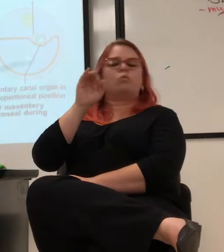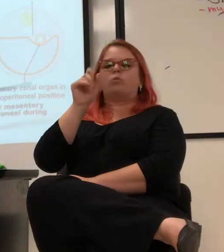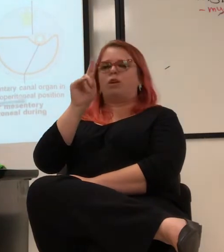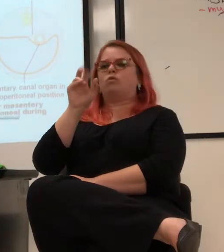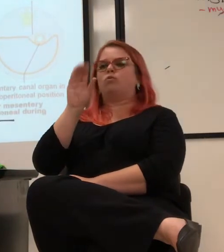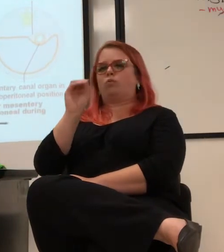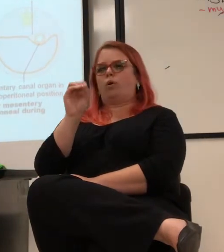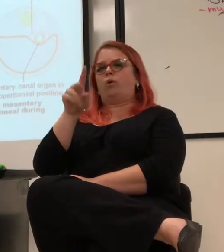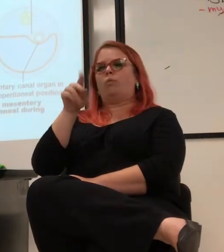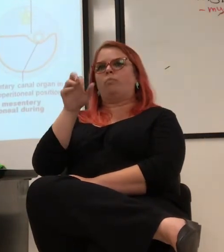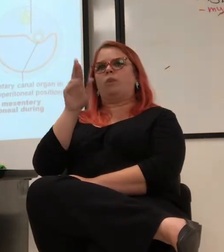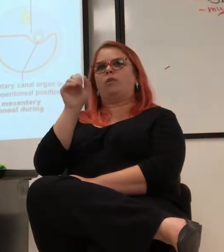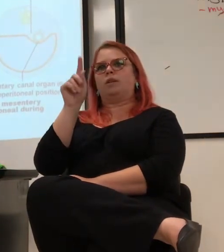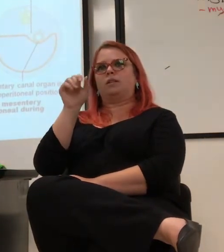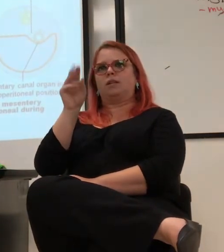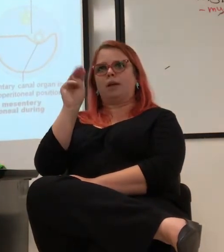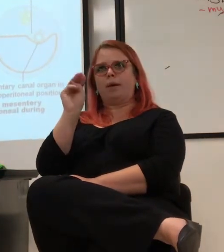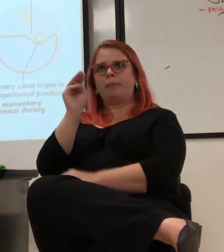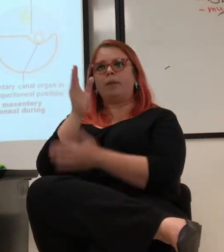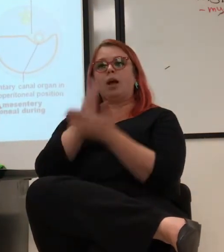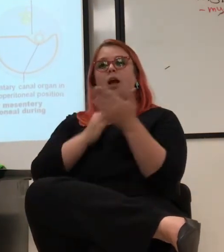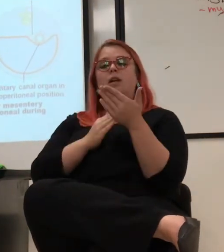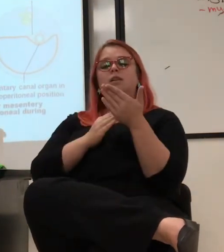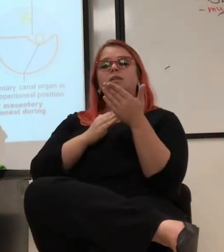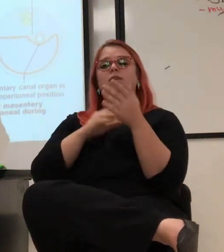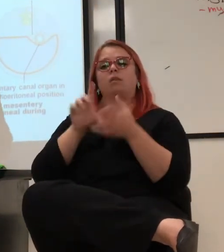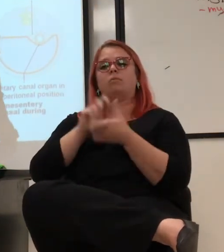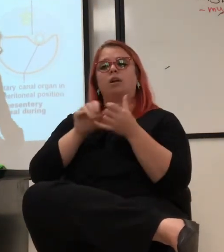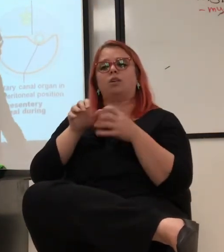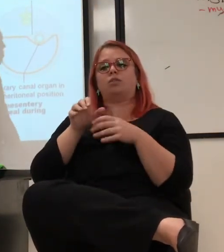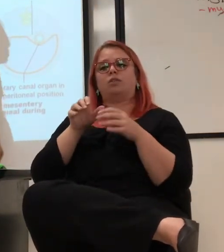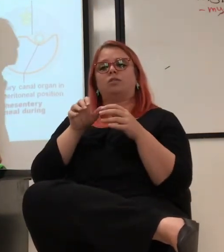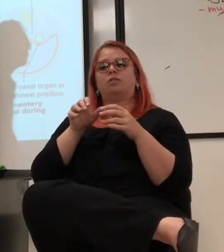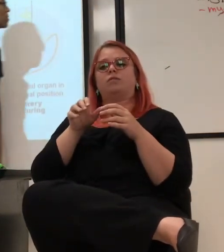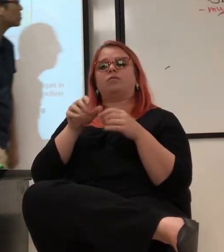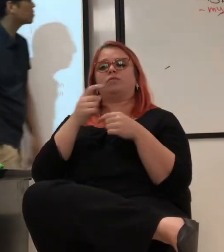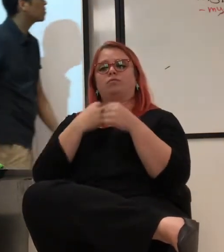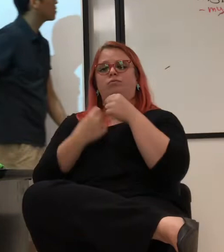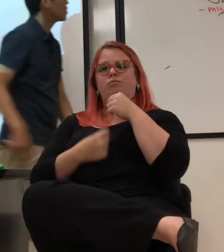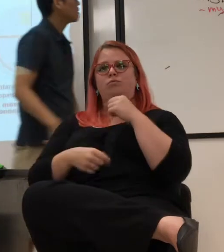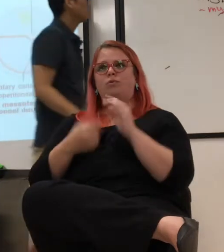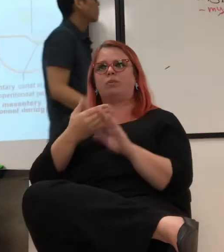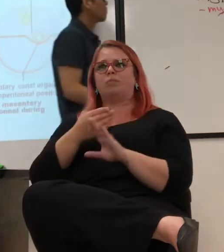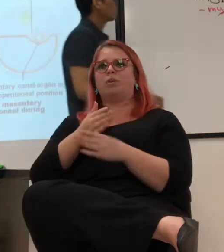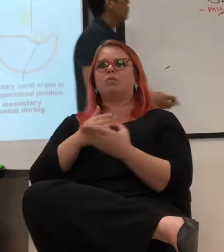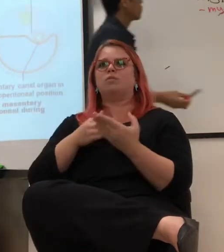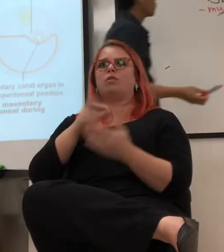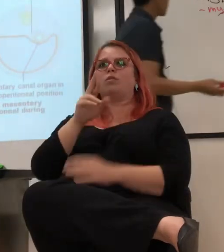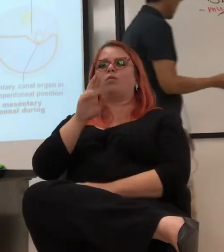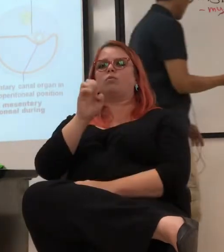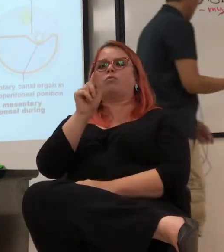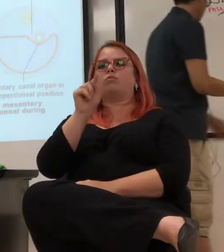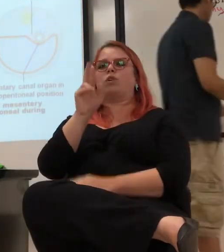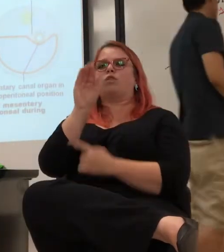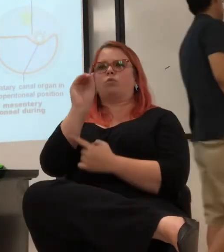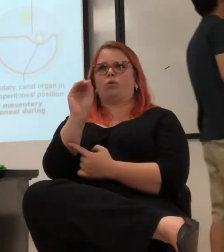And some digestive tract things are retro. What